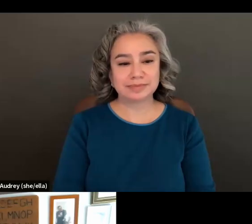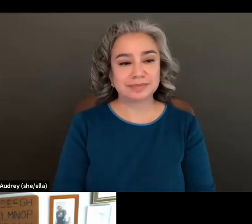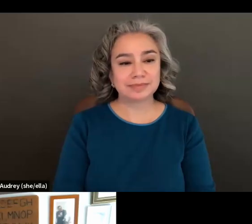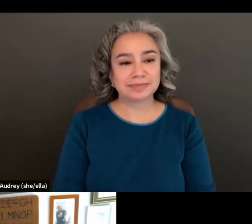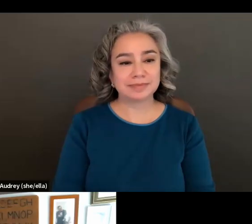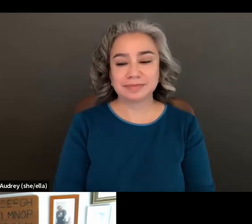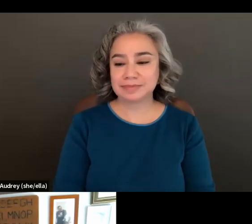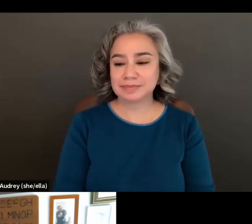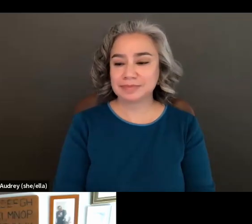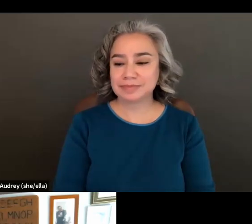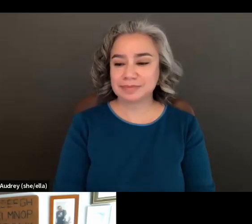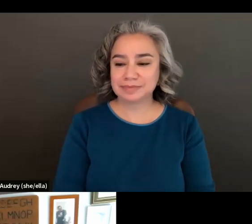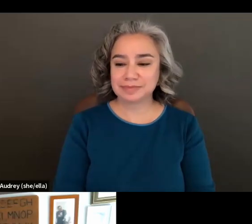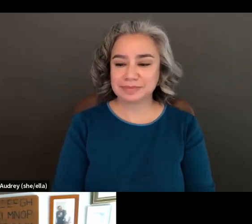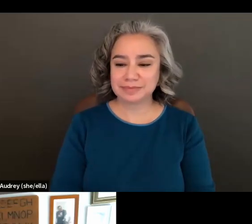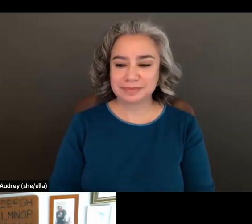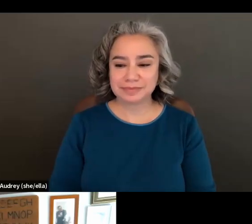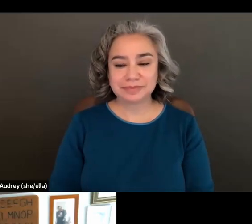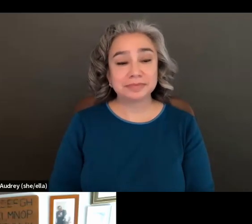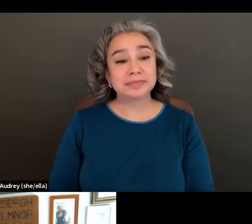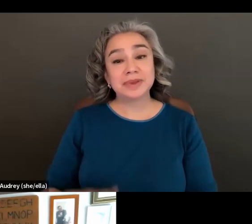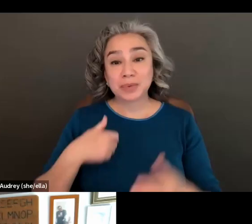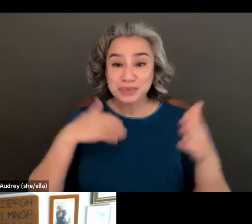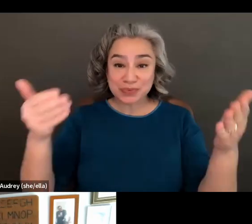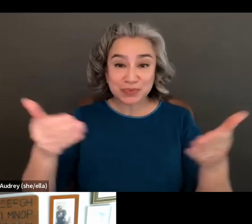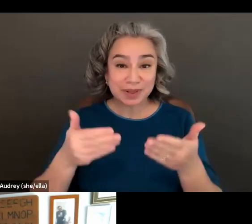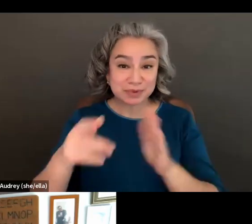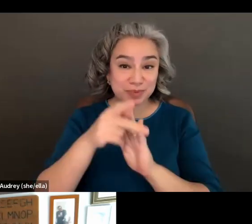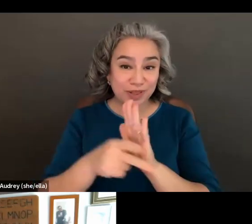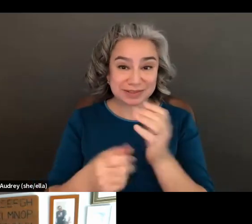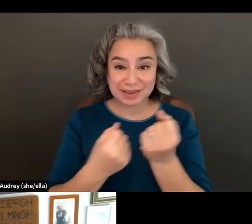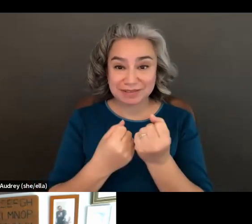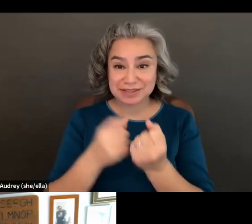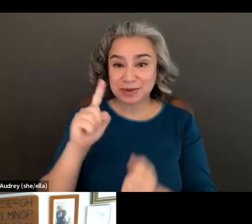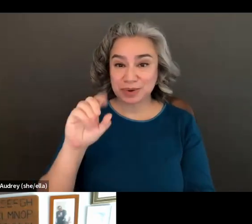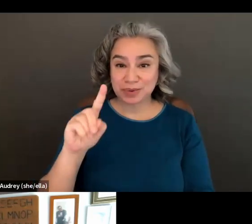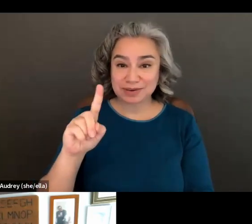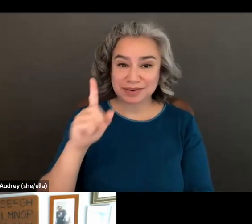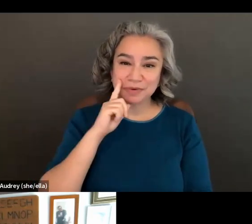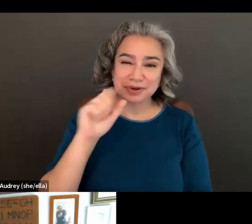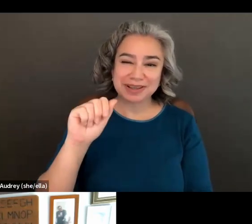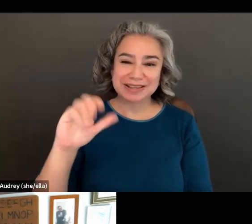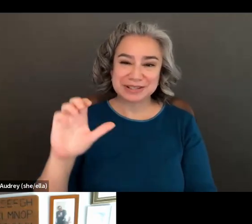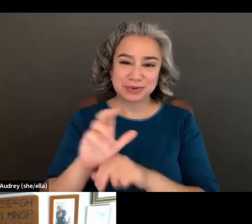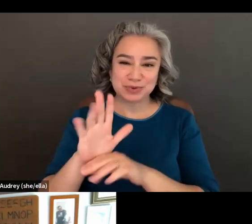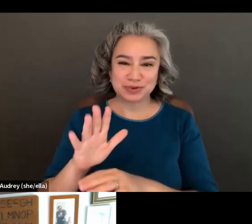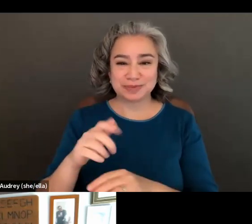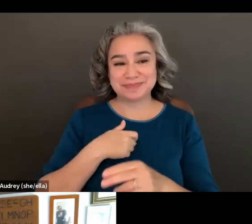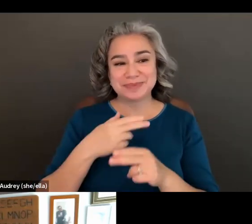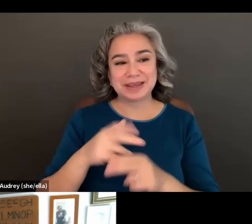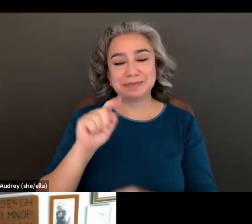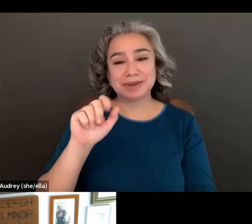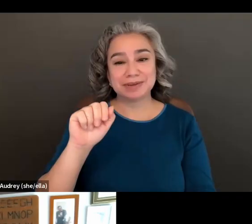Welcome to the Policy Advocacy 101 for AAC users webinar. My name is Tana